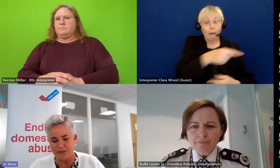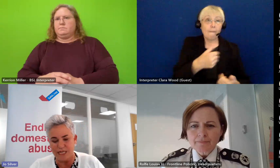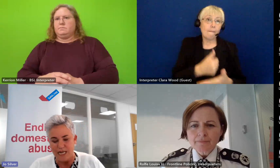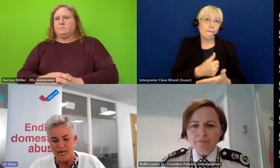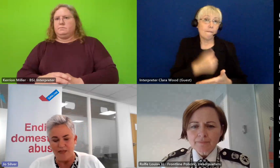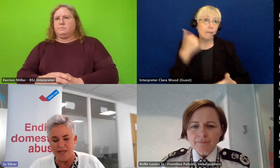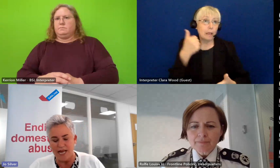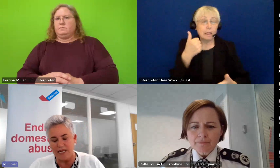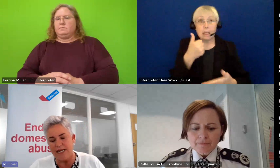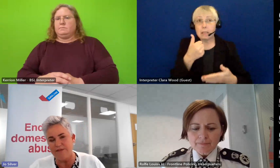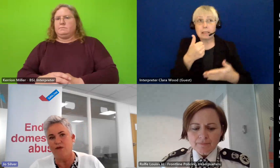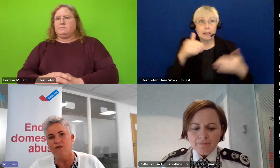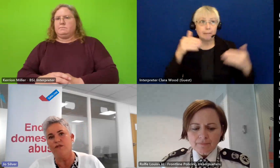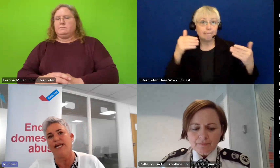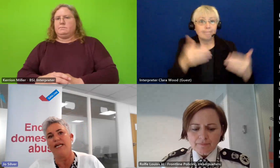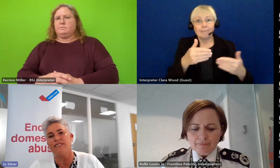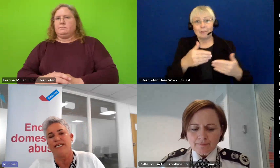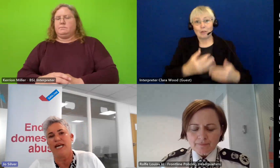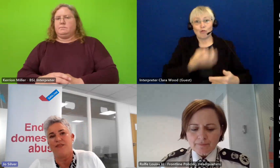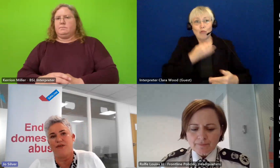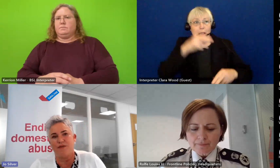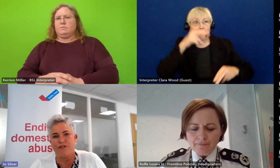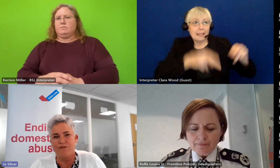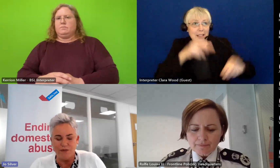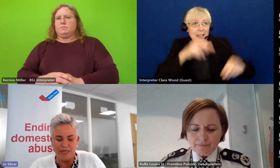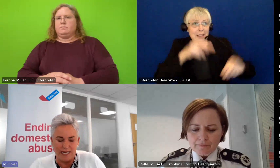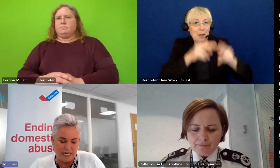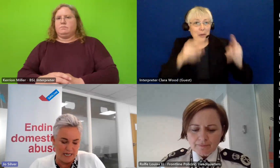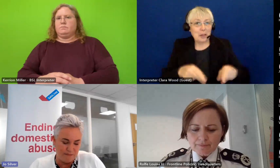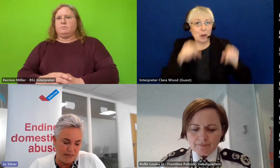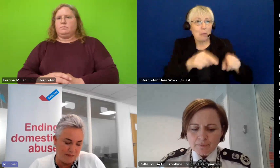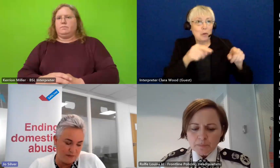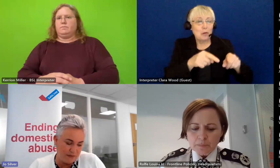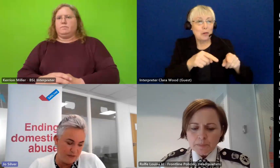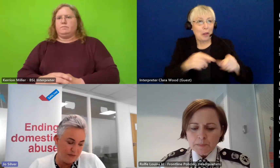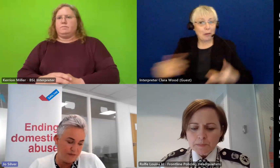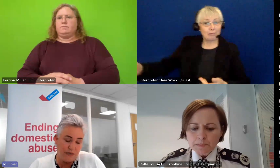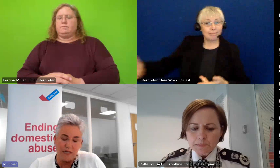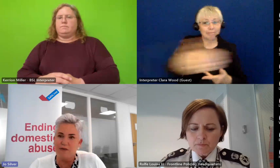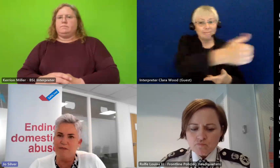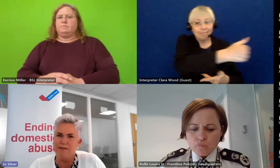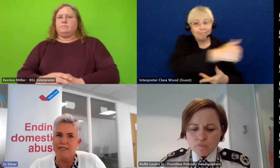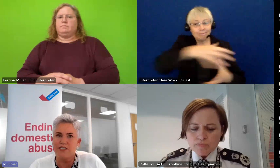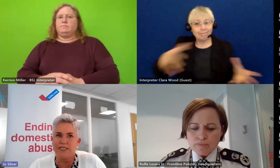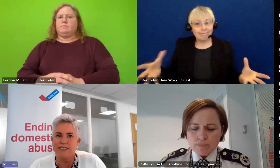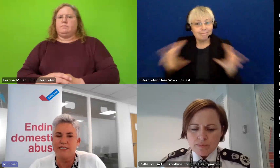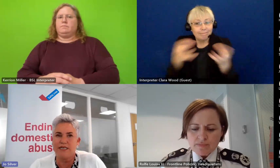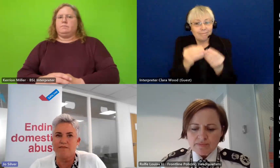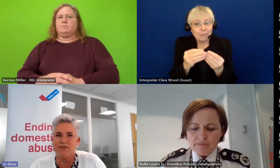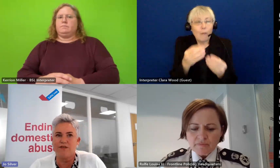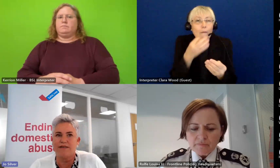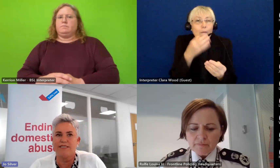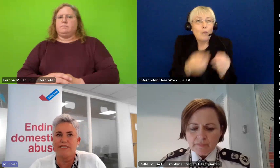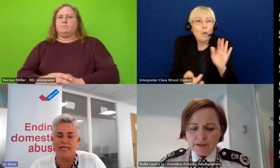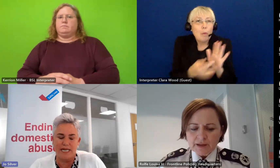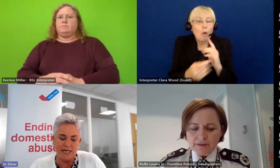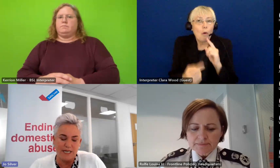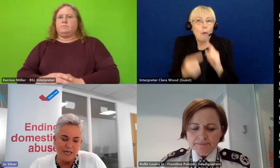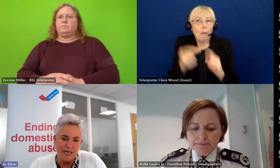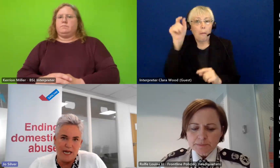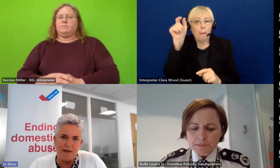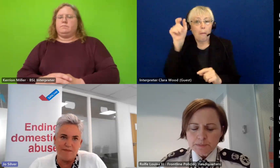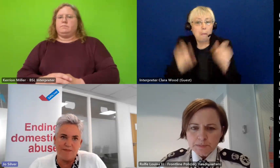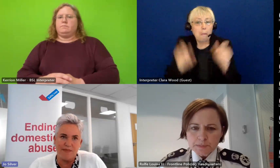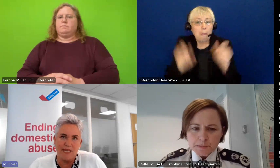of the world. And that kind of all came together with a few key people who will be mentioned throughout